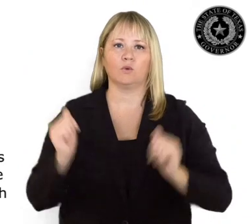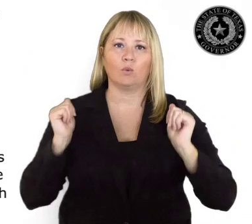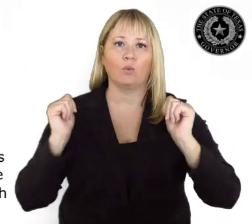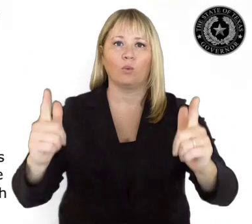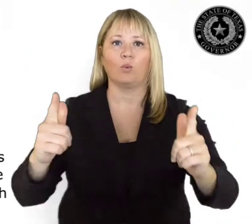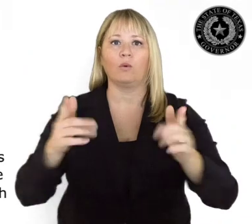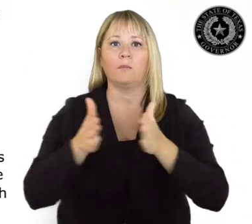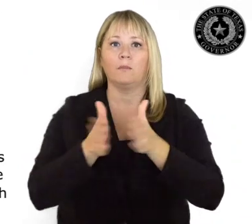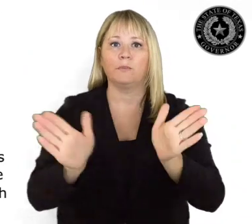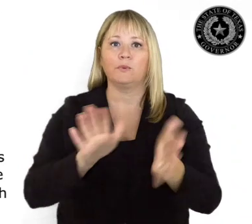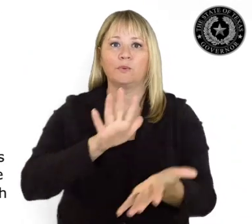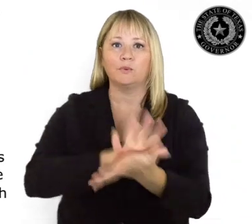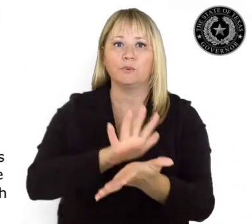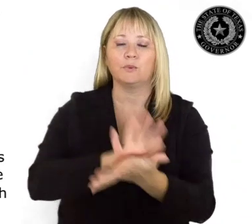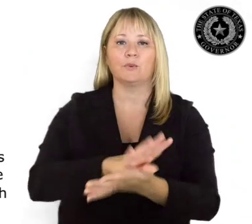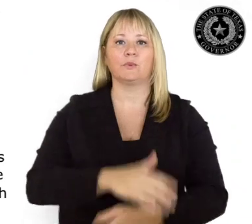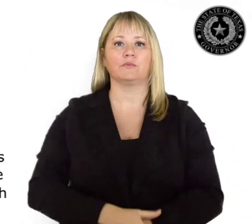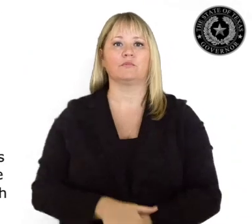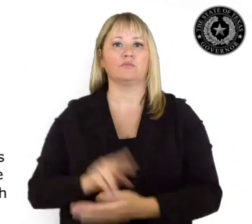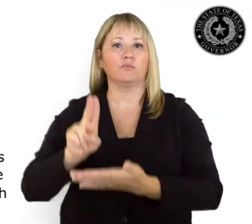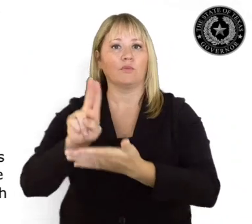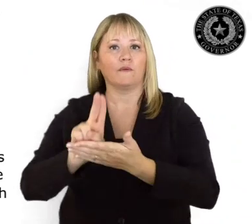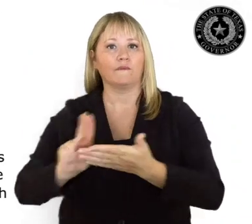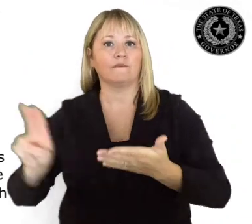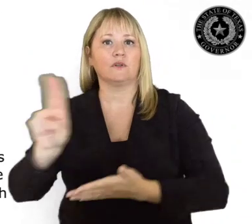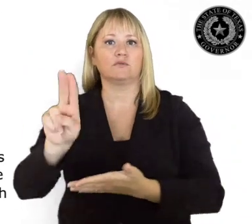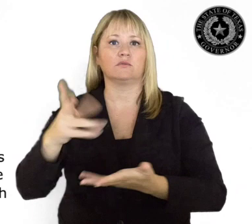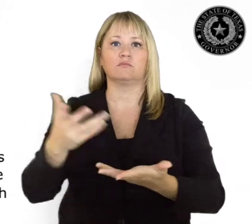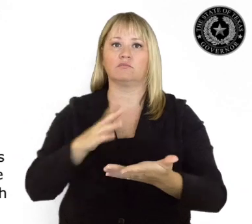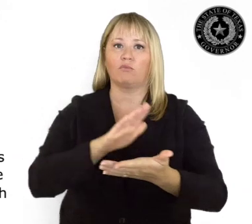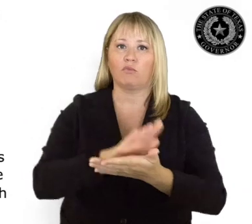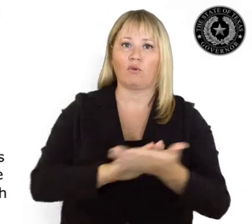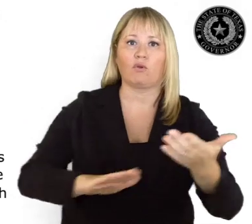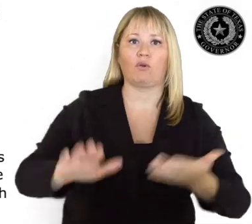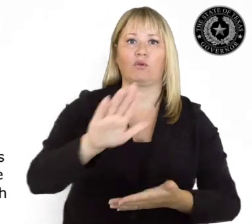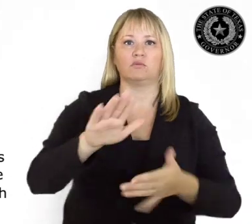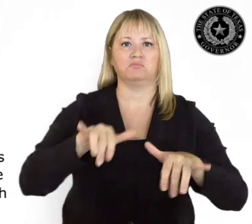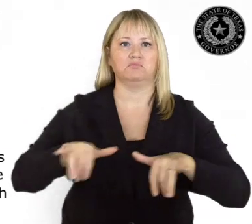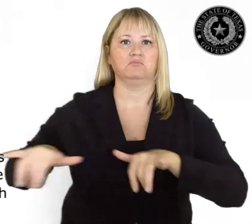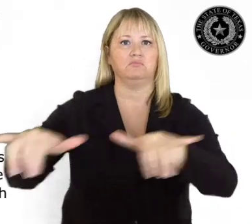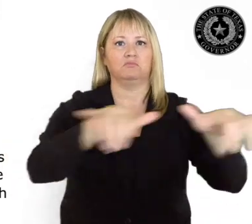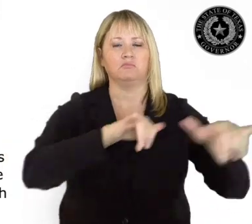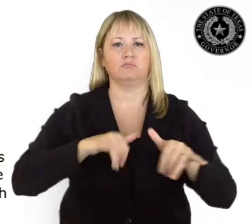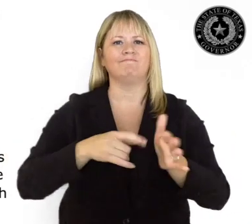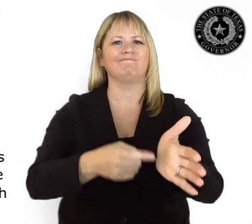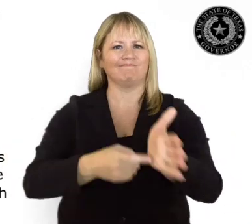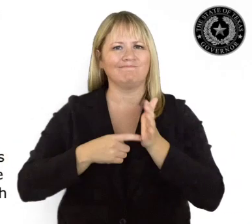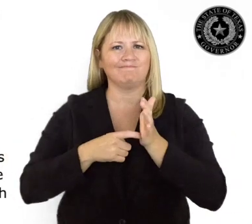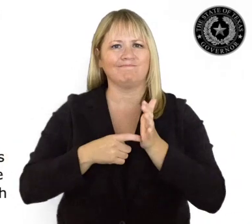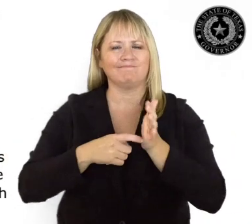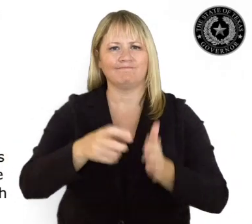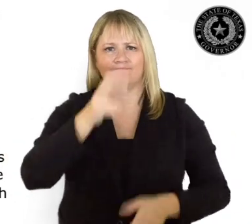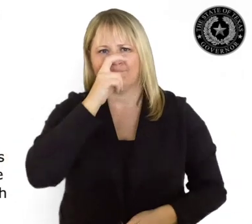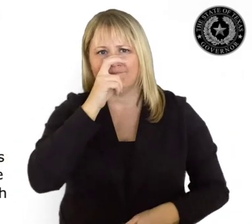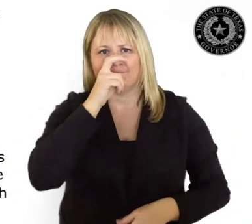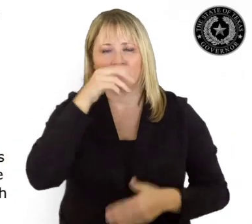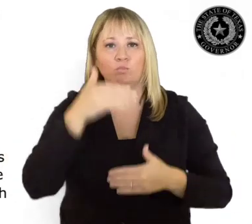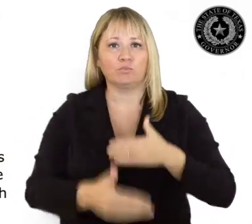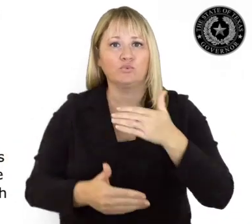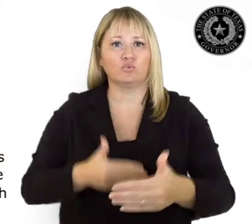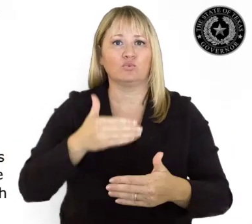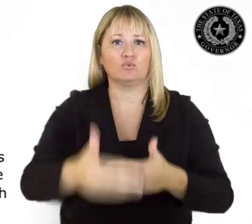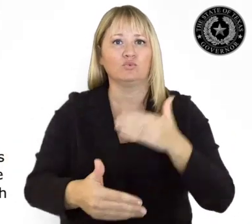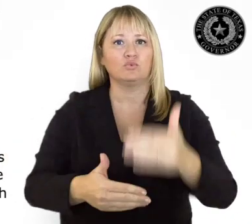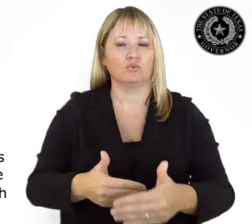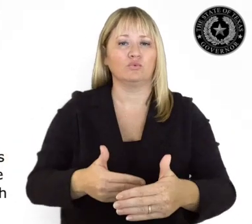(15) Public schools may operate as provided by and under the minimum standard health protocols found in guidance issued